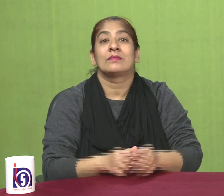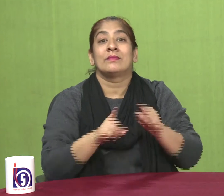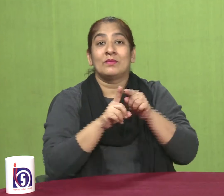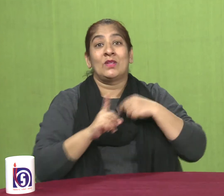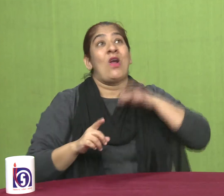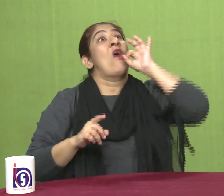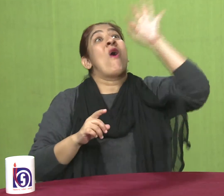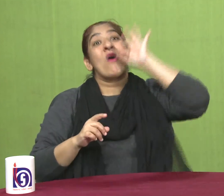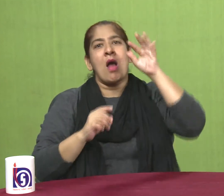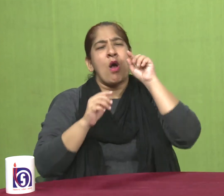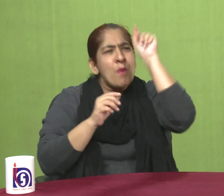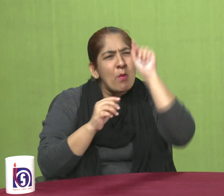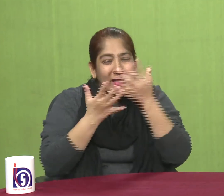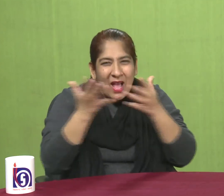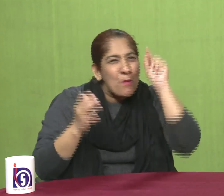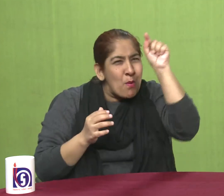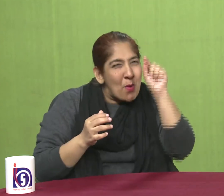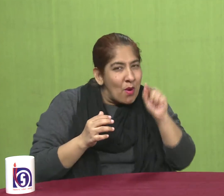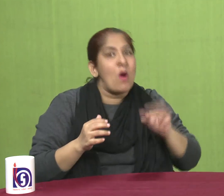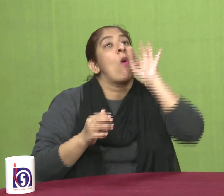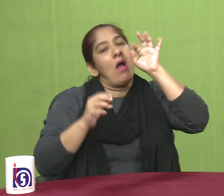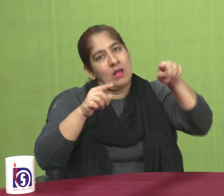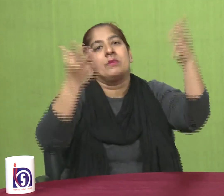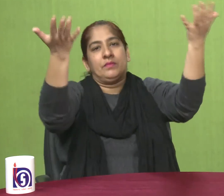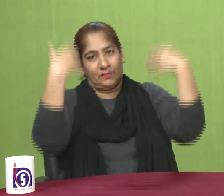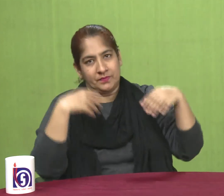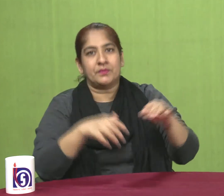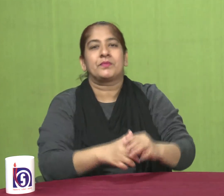Then there is placing the order or indent,